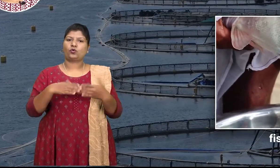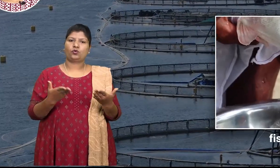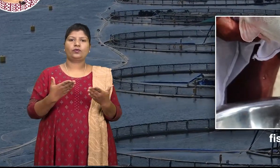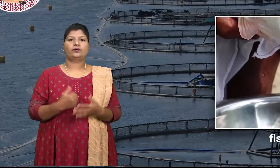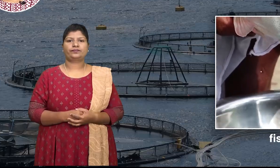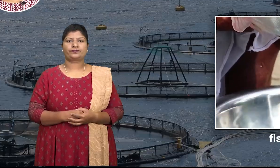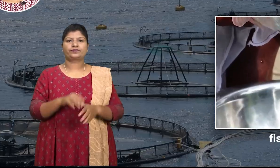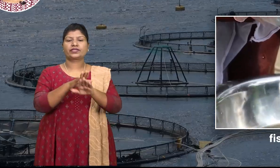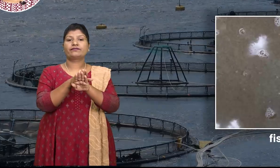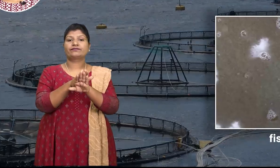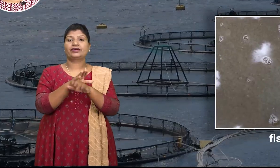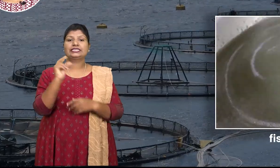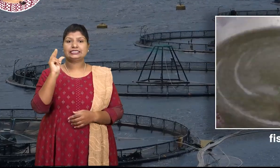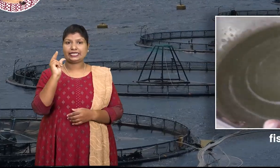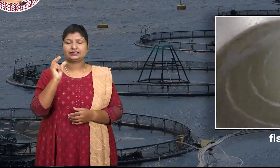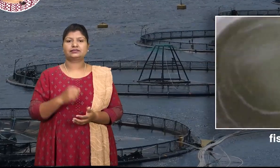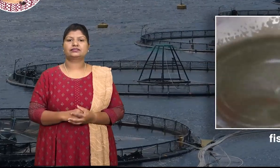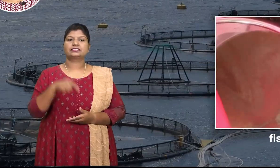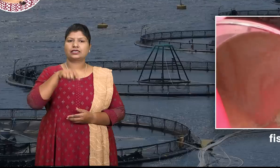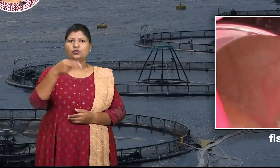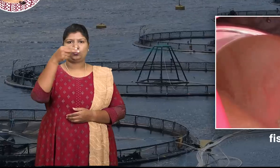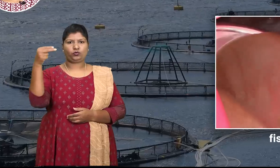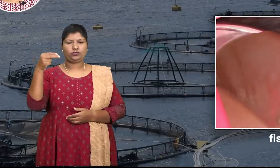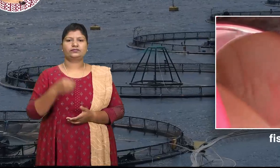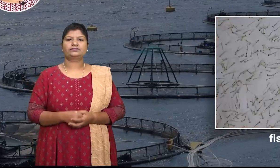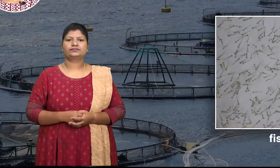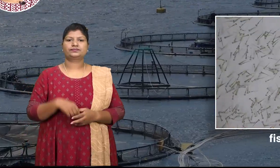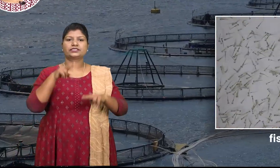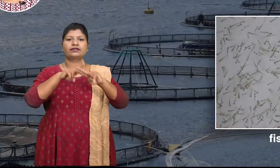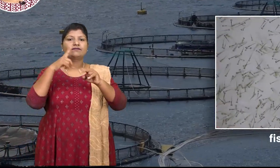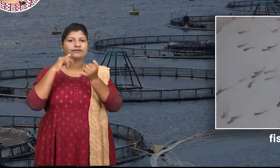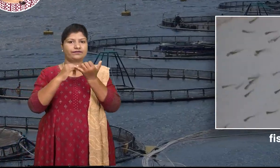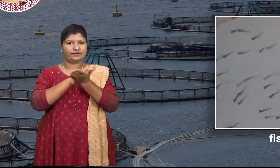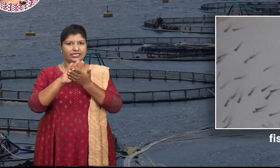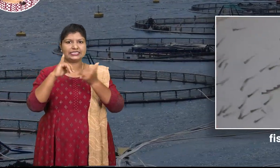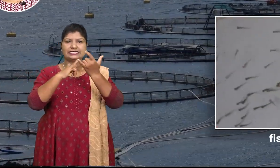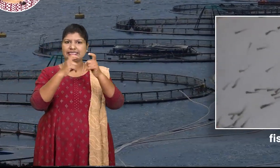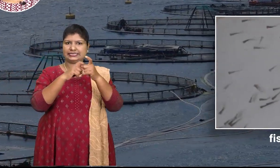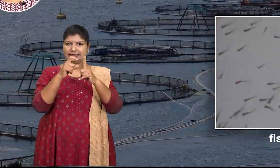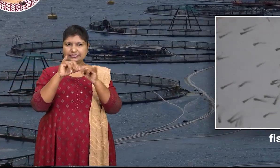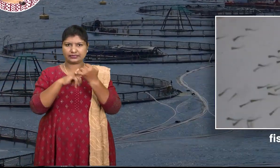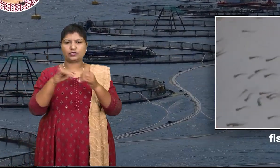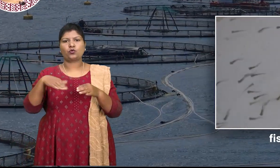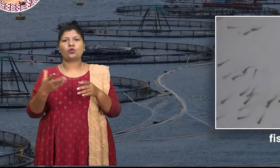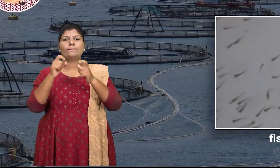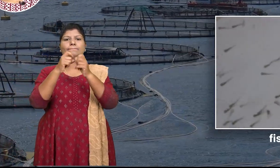or fish eggs are called fish seeds or breed.